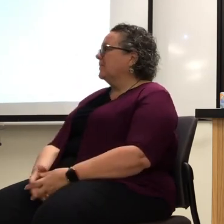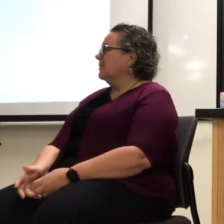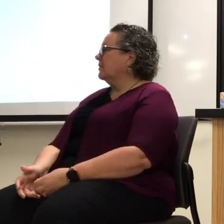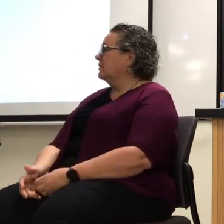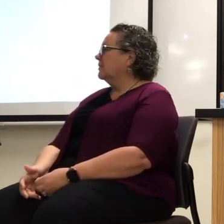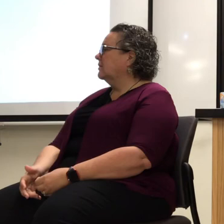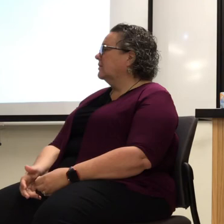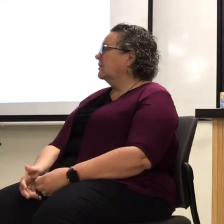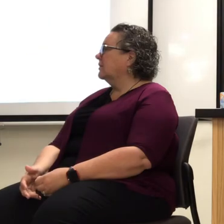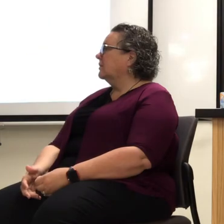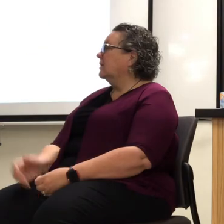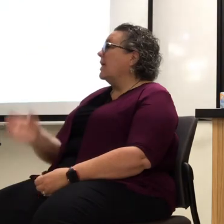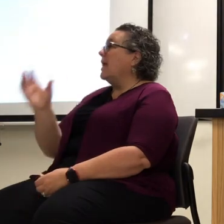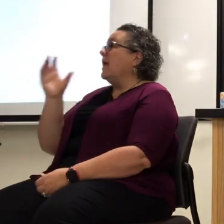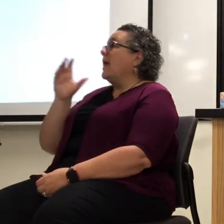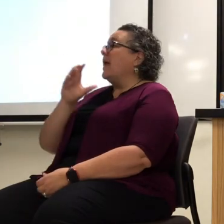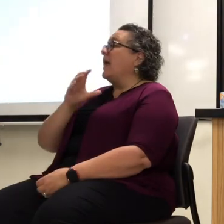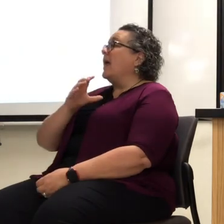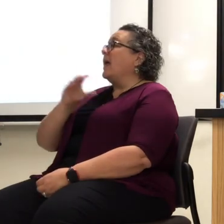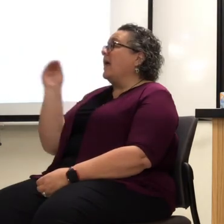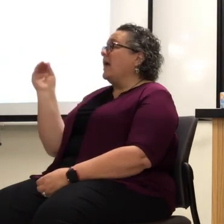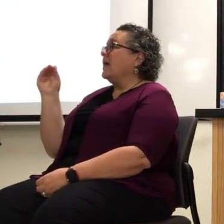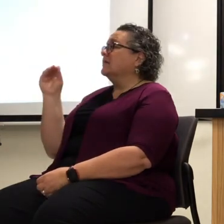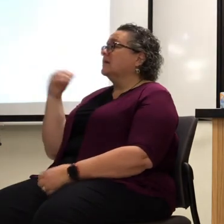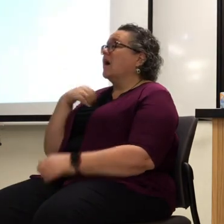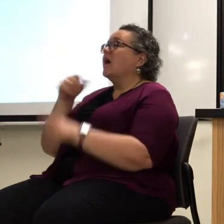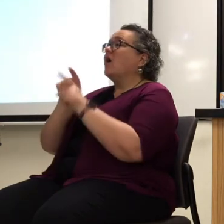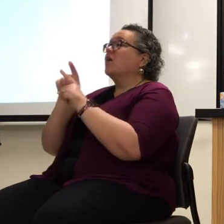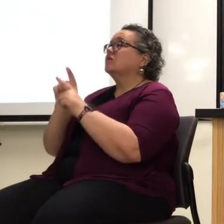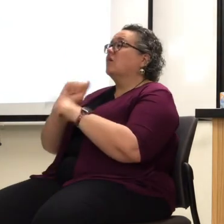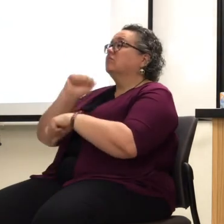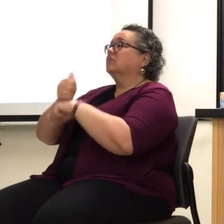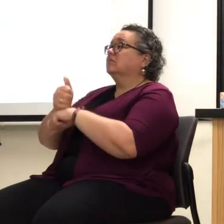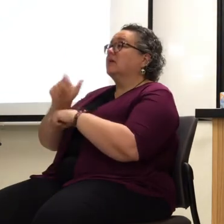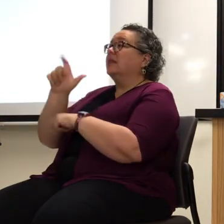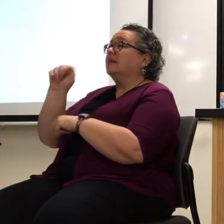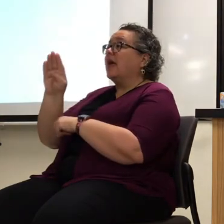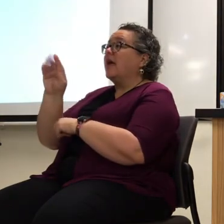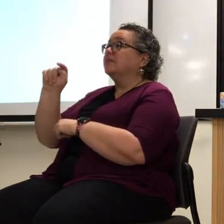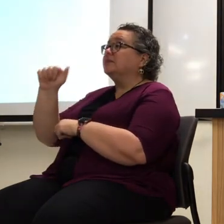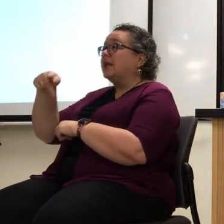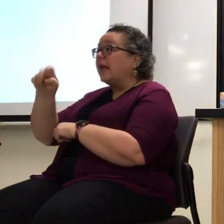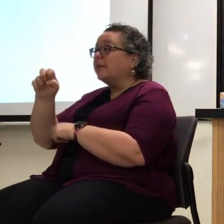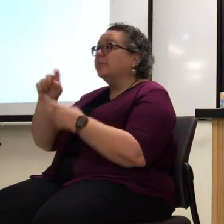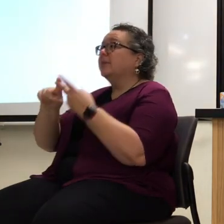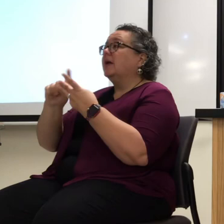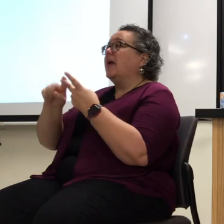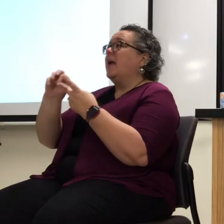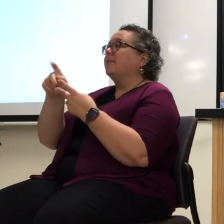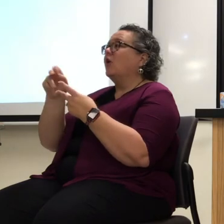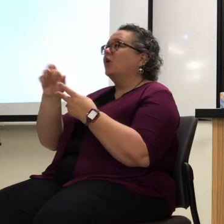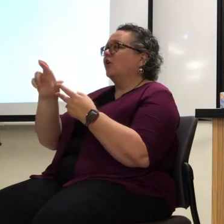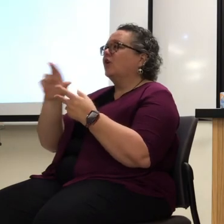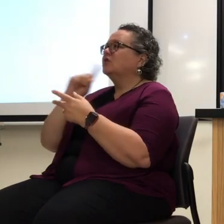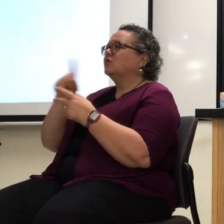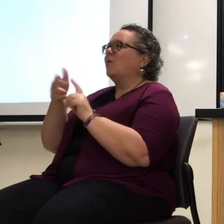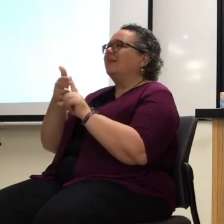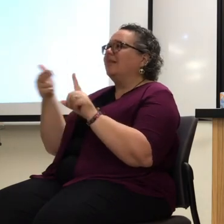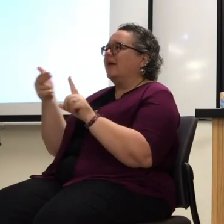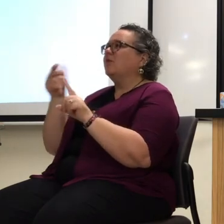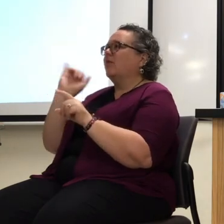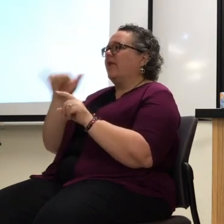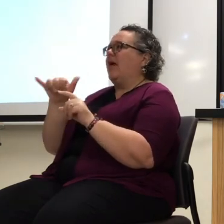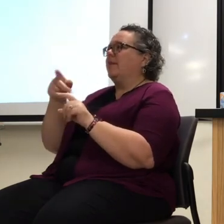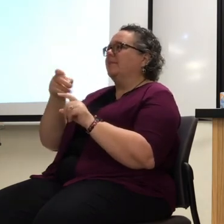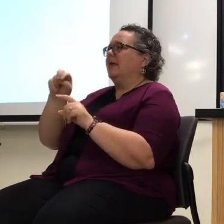And I even put out some lab tape and markers so you can actually just label the pin. And when you